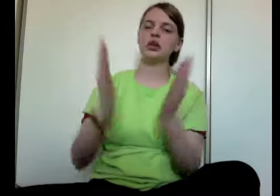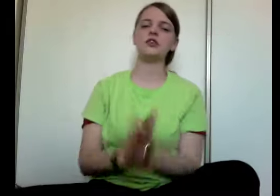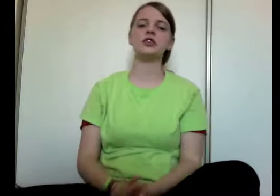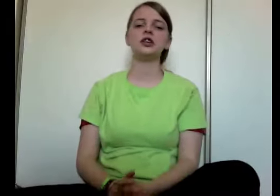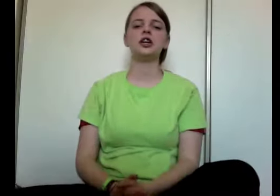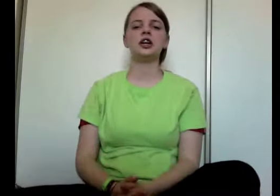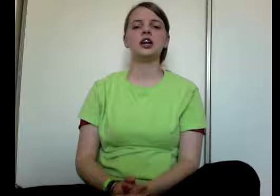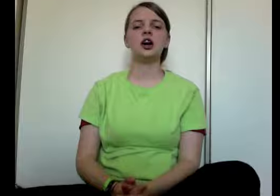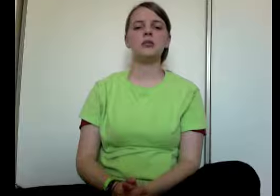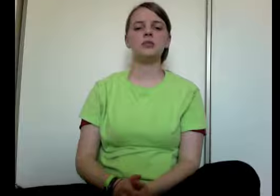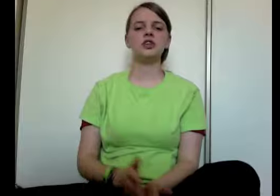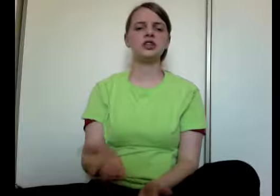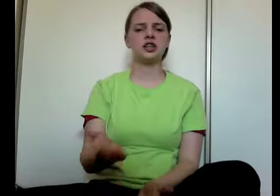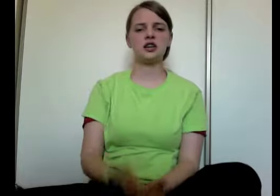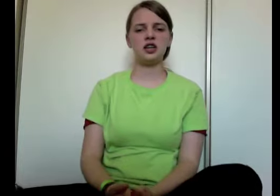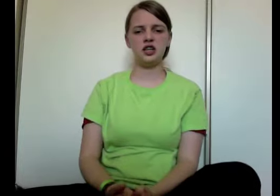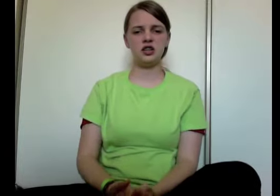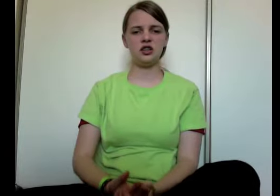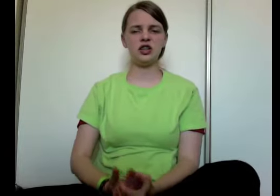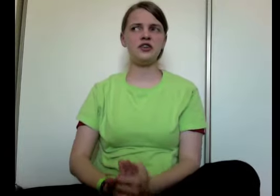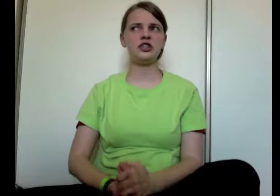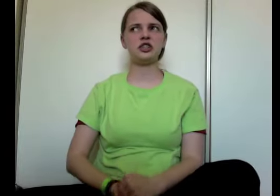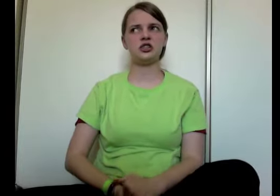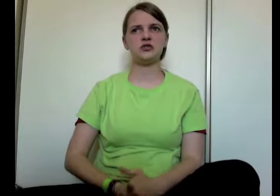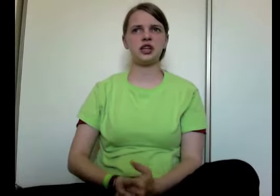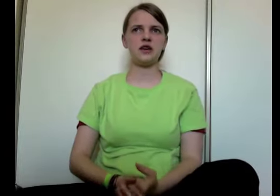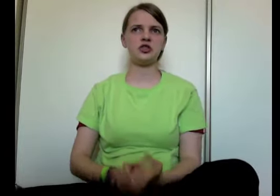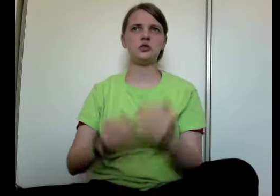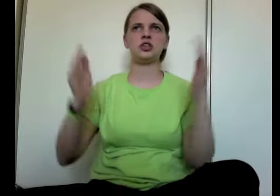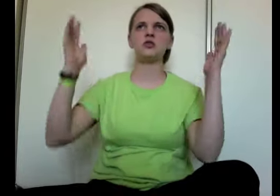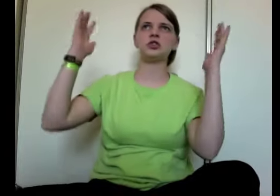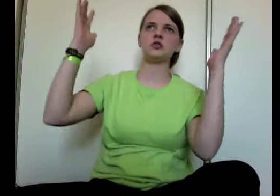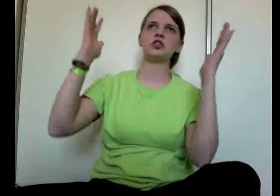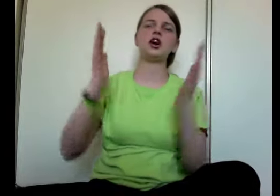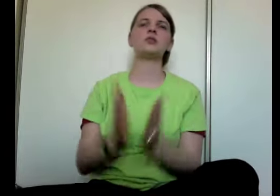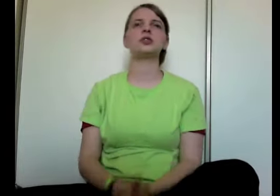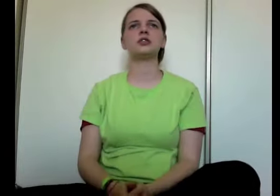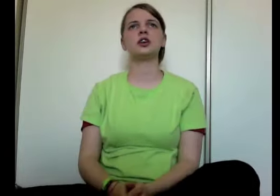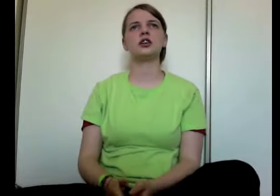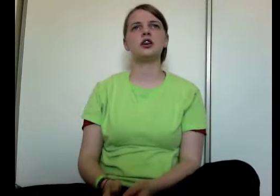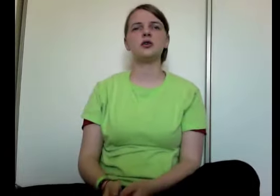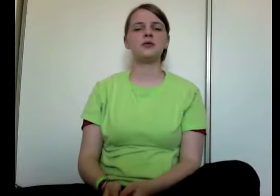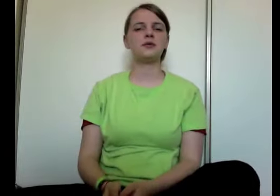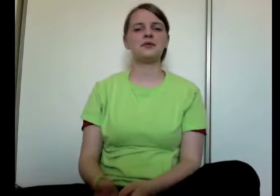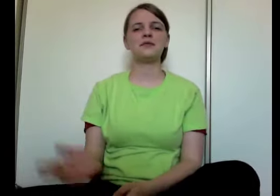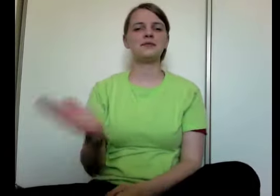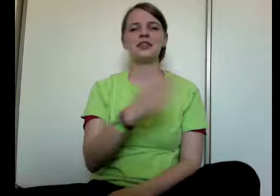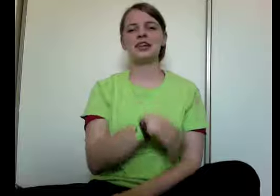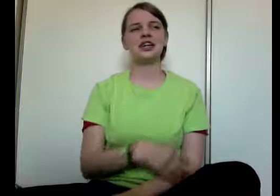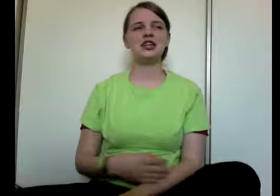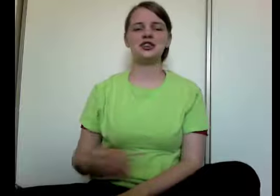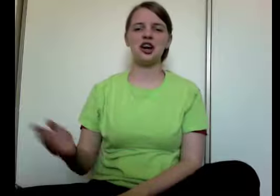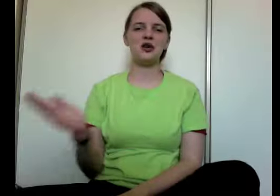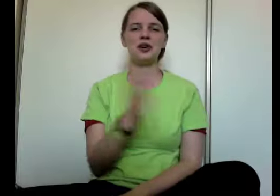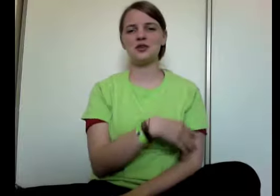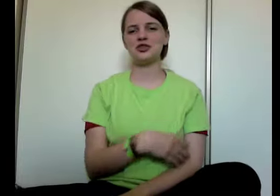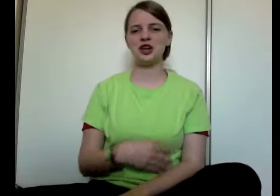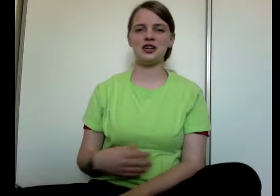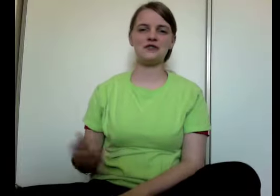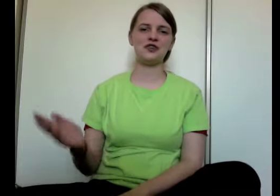whatever. In the lyrics, it doesn't really have to do with giving yourself to God, but like a year ago when I was trying to figure